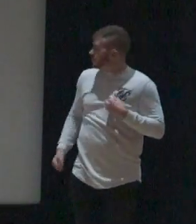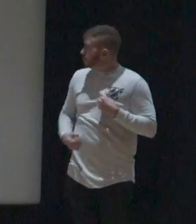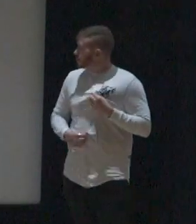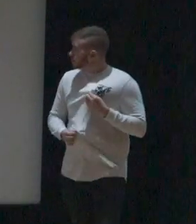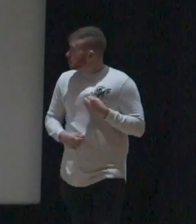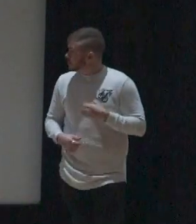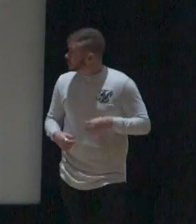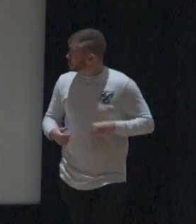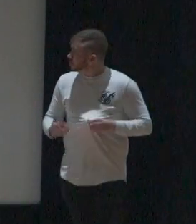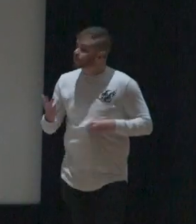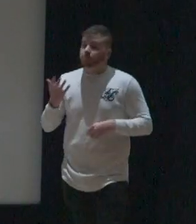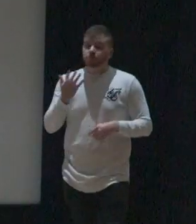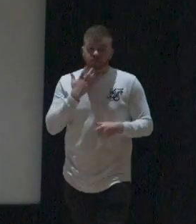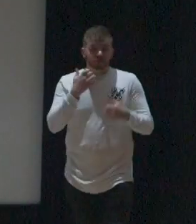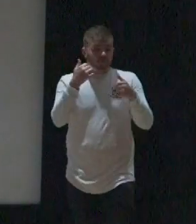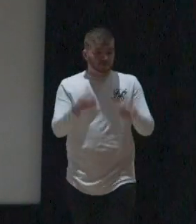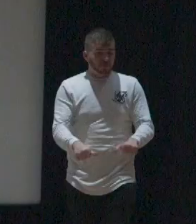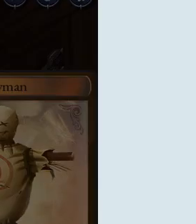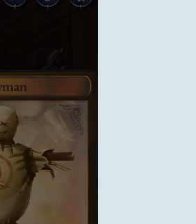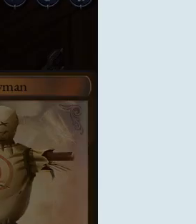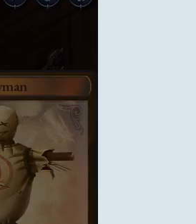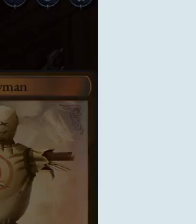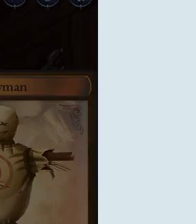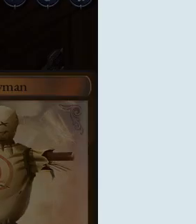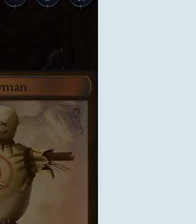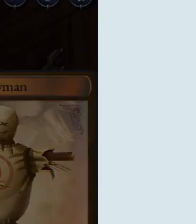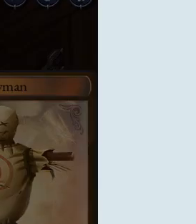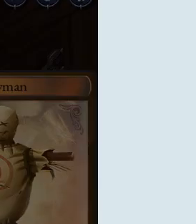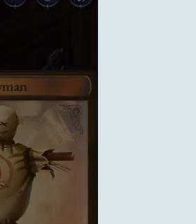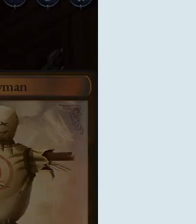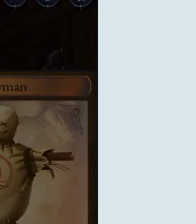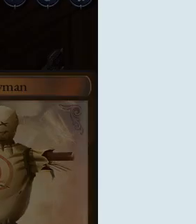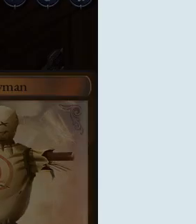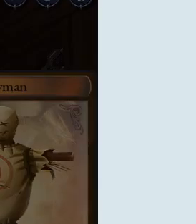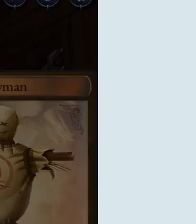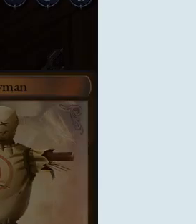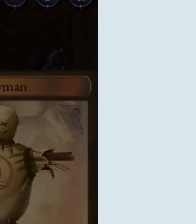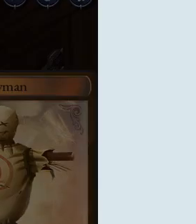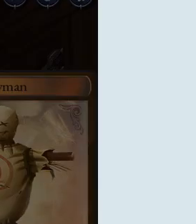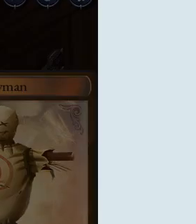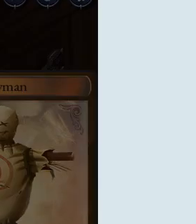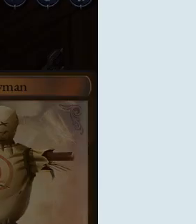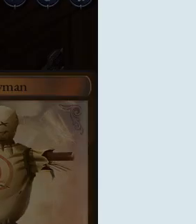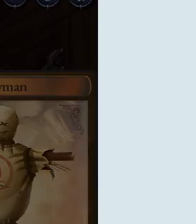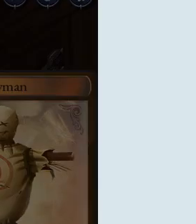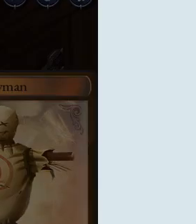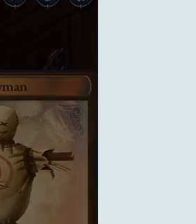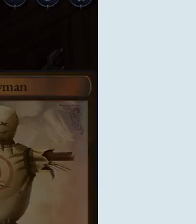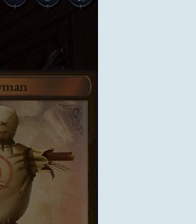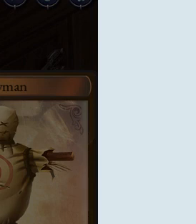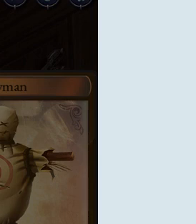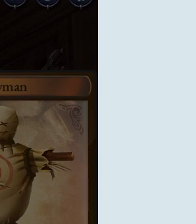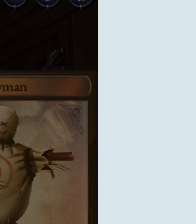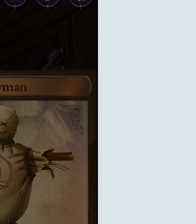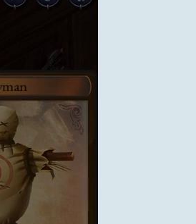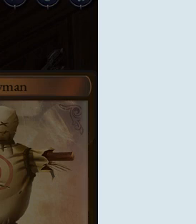Once you've done one level and you understand how the challenge works, he pops up again and introduces, this time, a gun-based mechanic. He offers